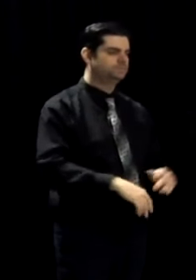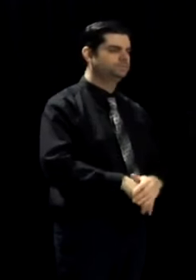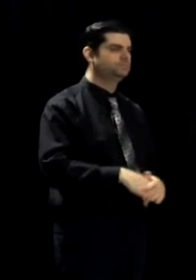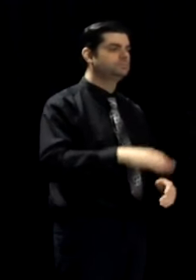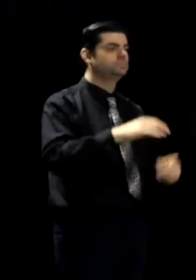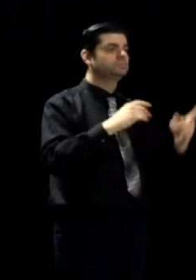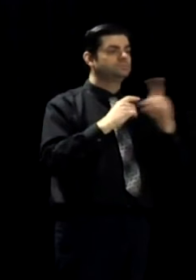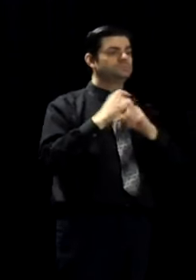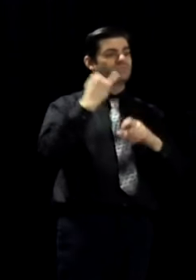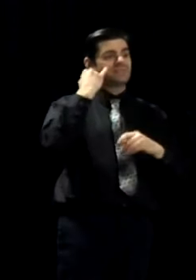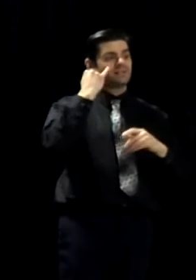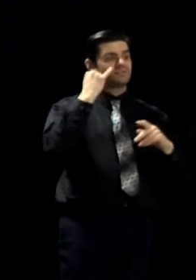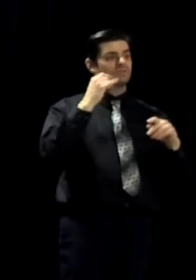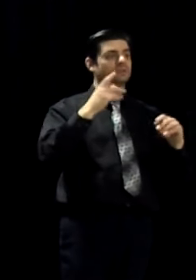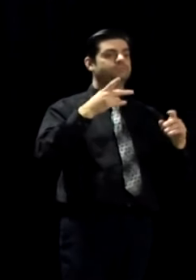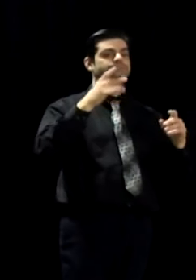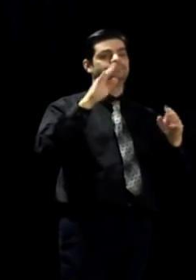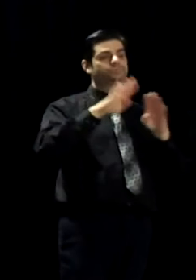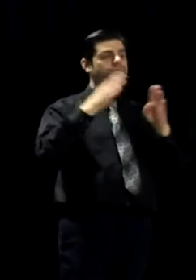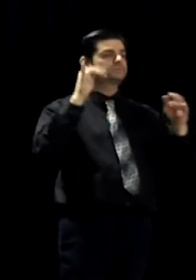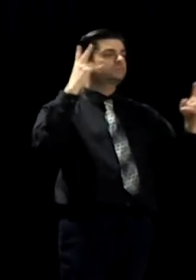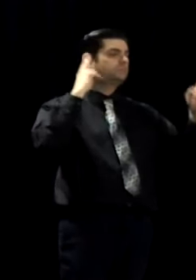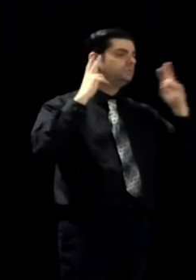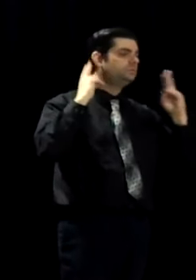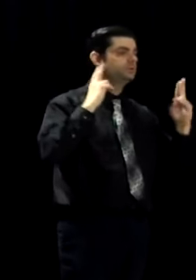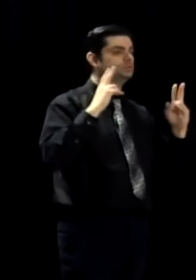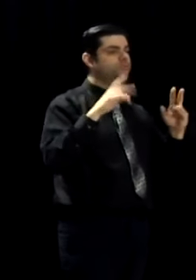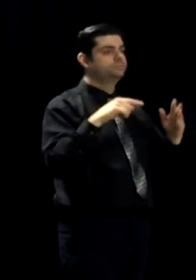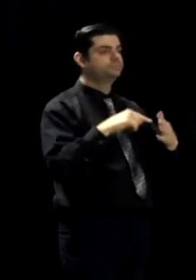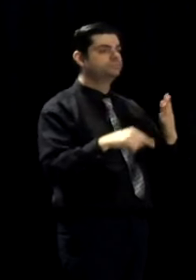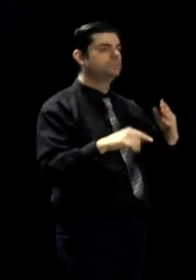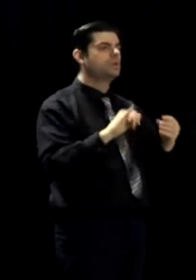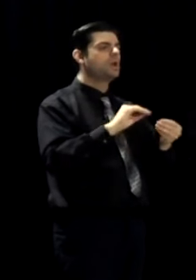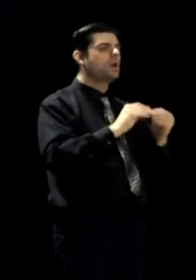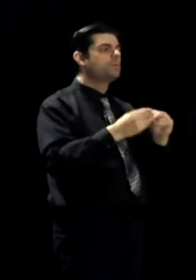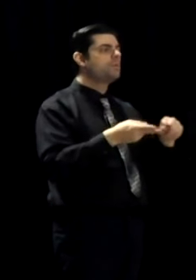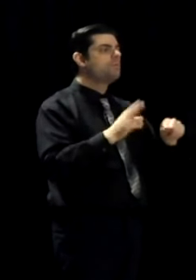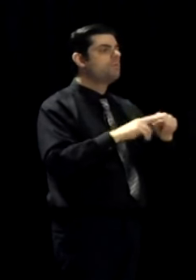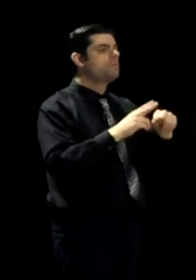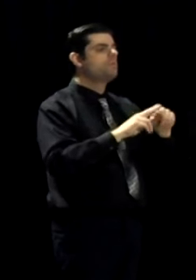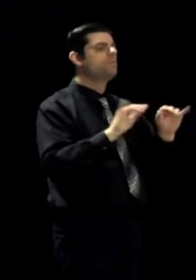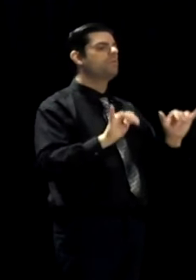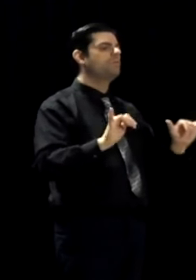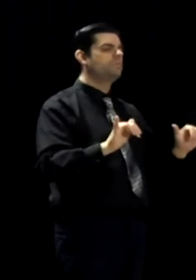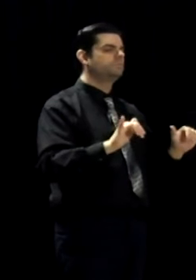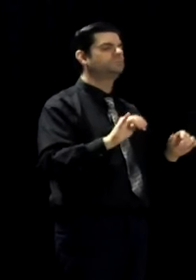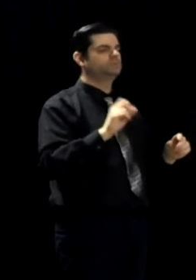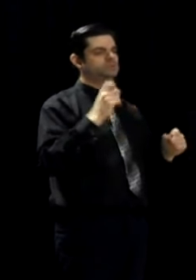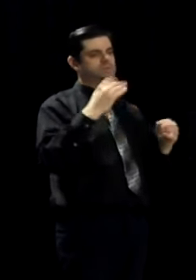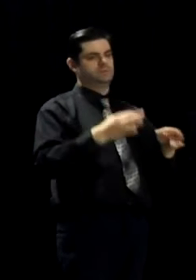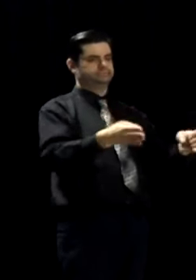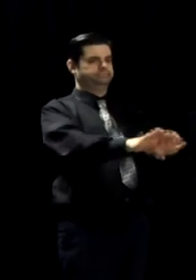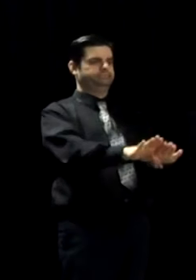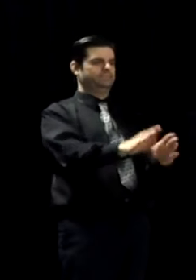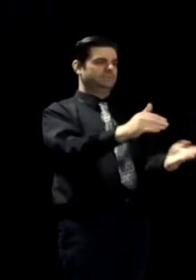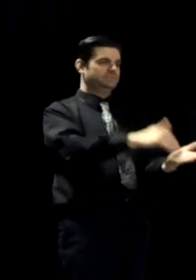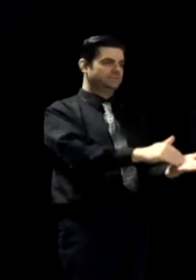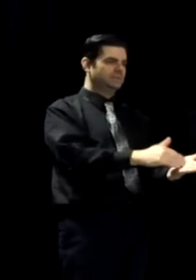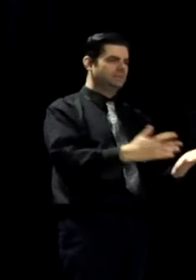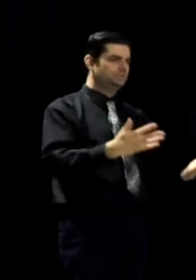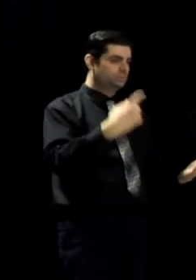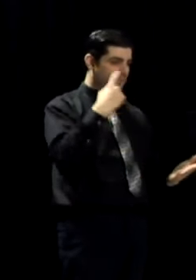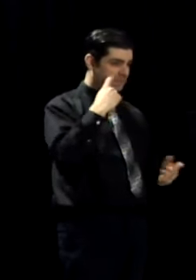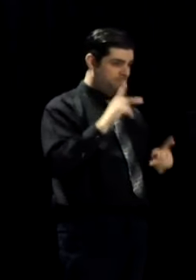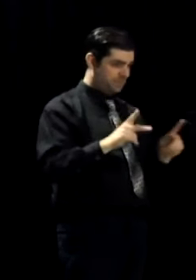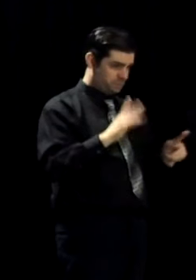maybe salons, we should close you back up for a little bit. Are you concerned that that people would just not even abide by it, that they